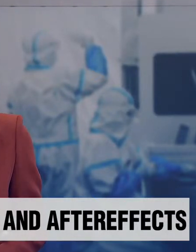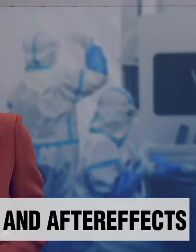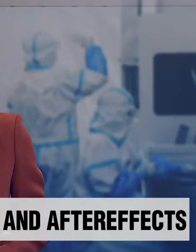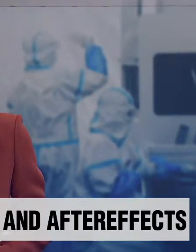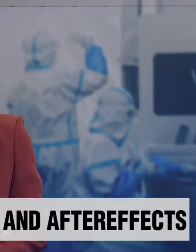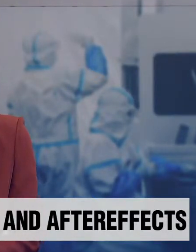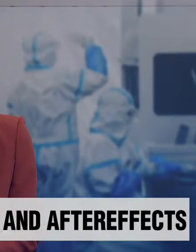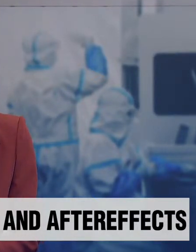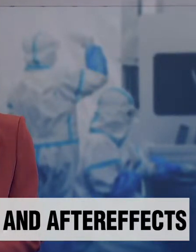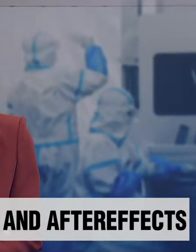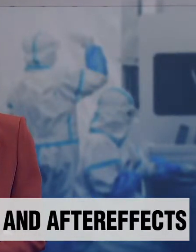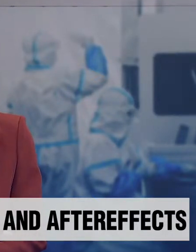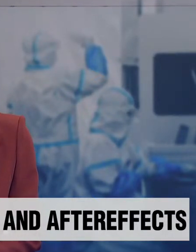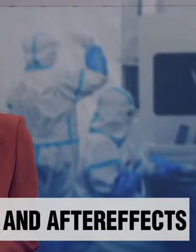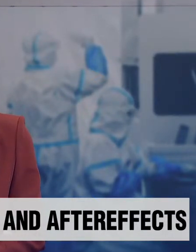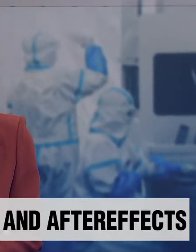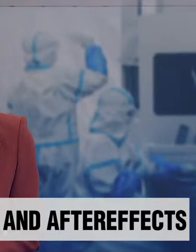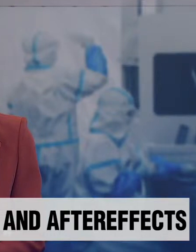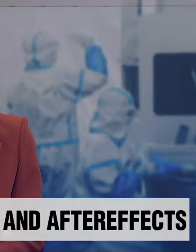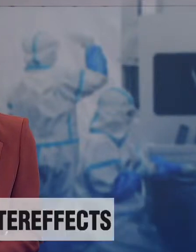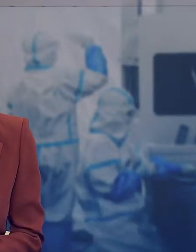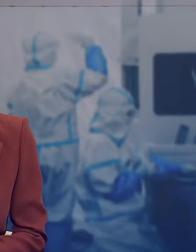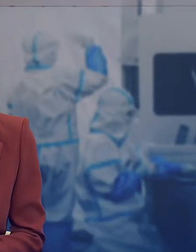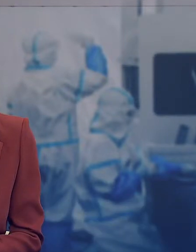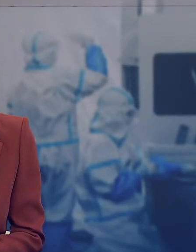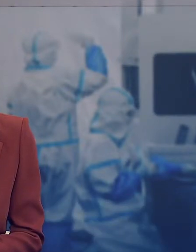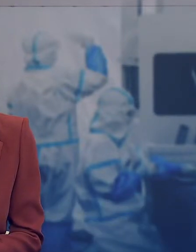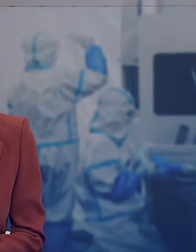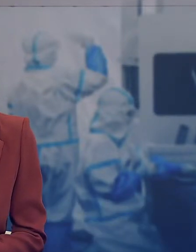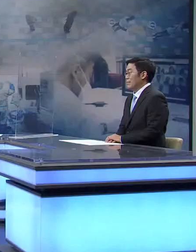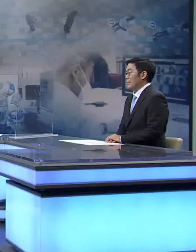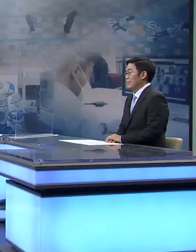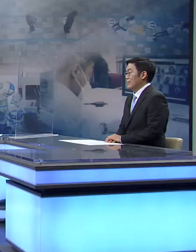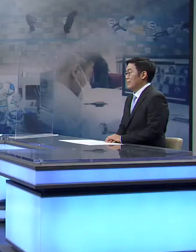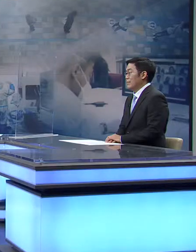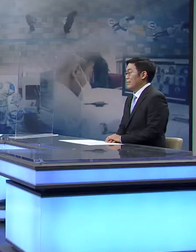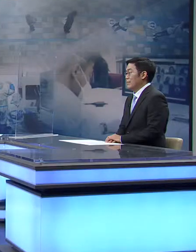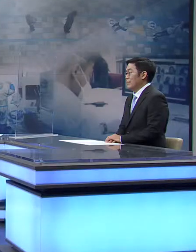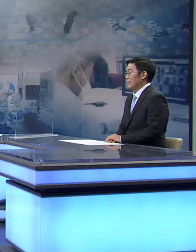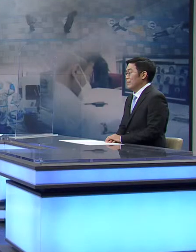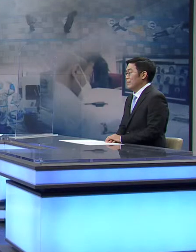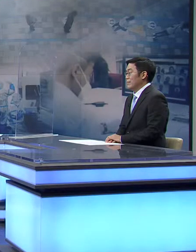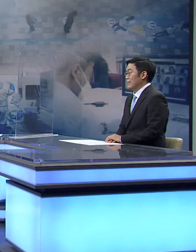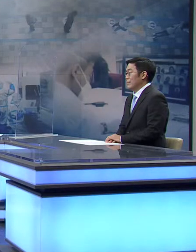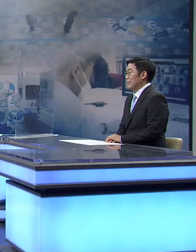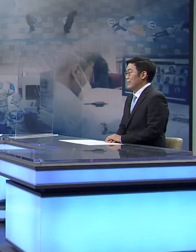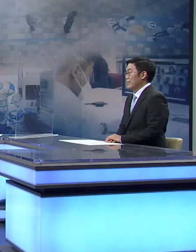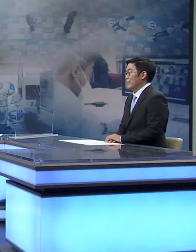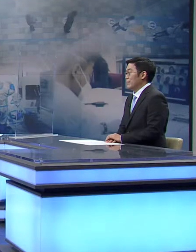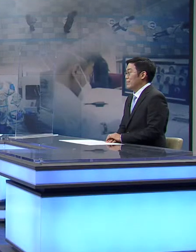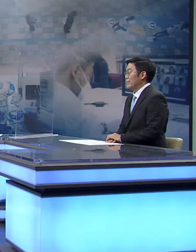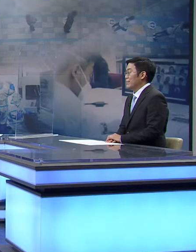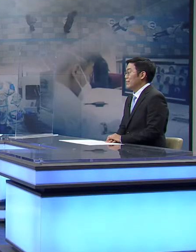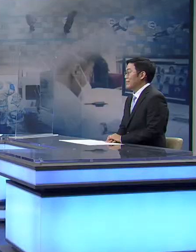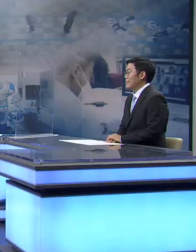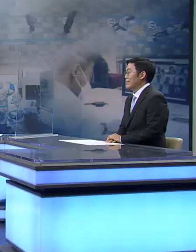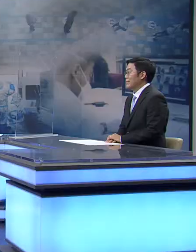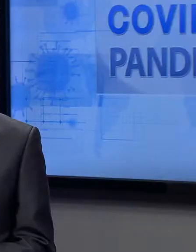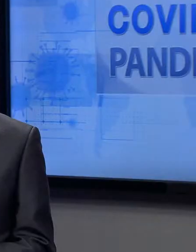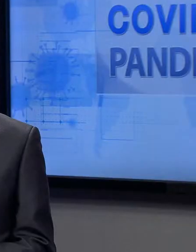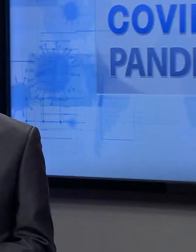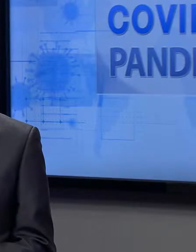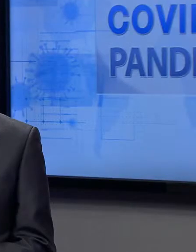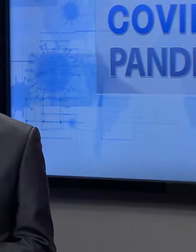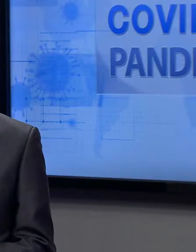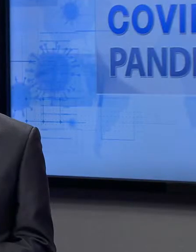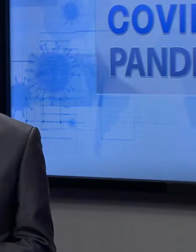body's ability to produce sufficient antibodies against COVID-19. Now I have Professor Kim Mun-gyu, Director of the Global Development